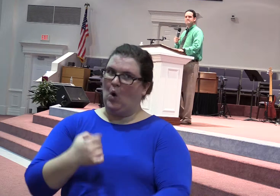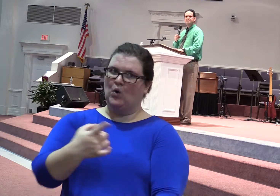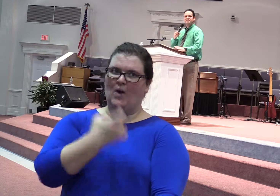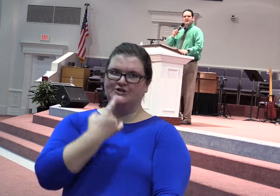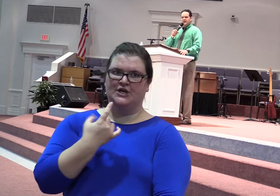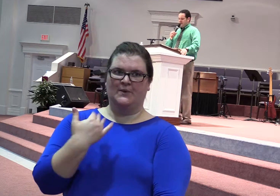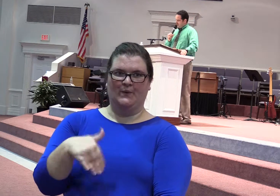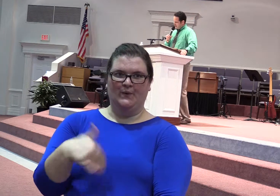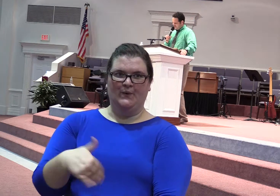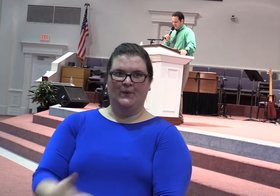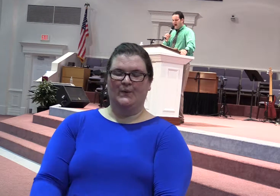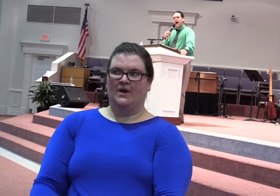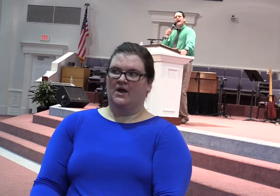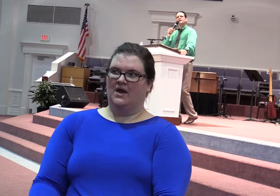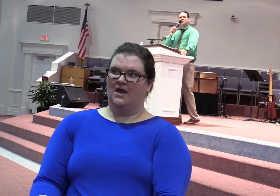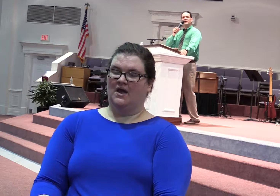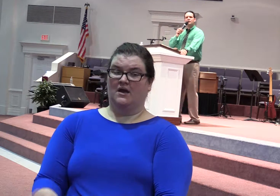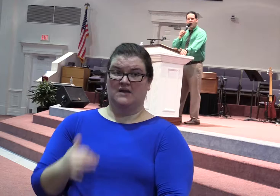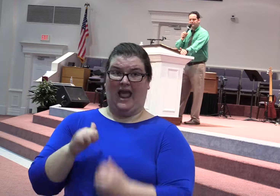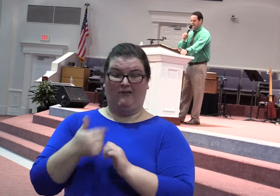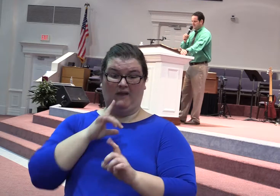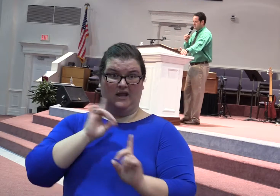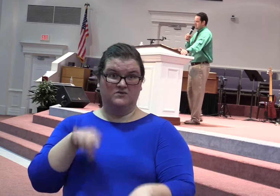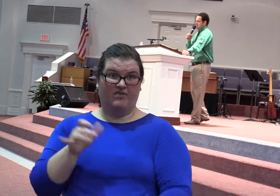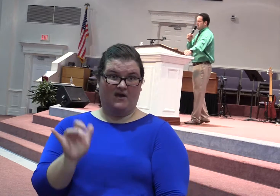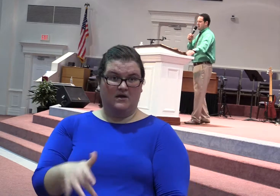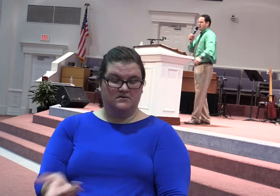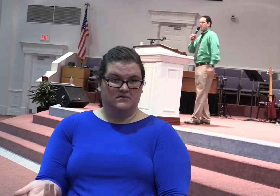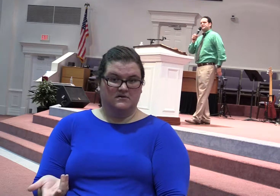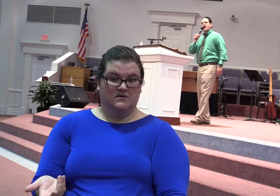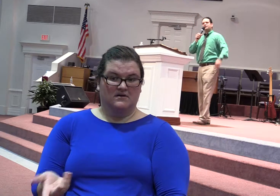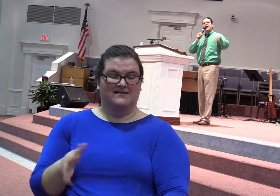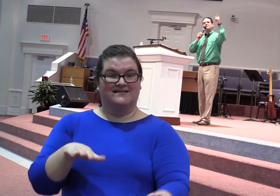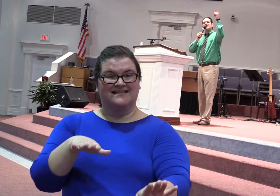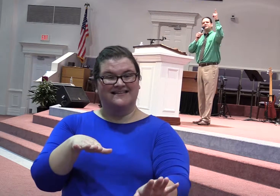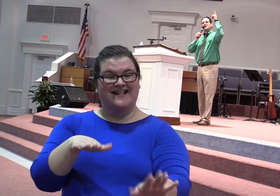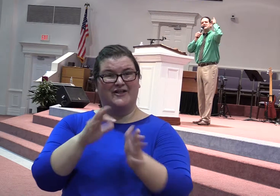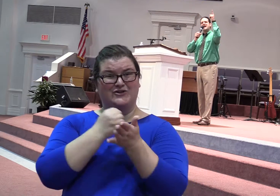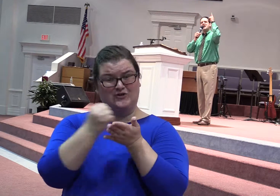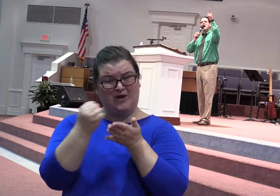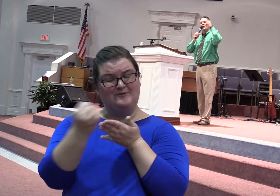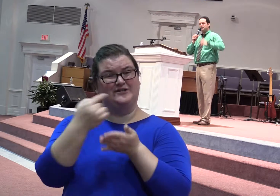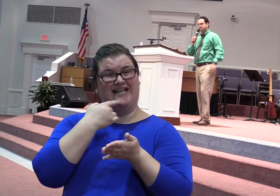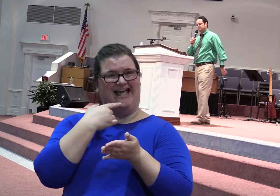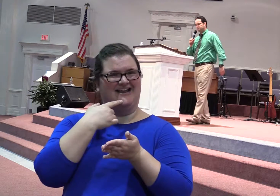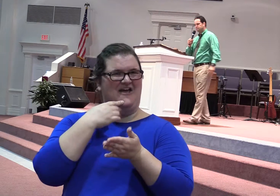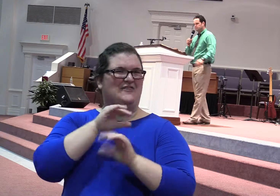Yeah. And this is how I answer that question. Neither is there salvation in any